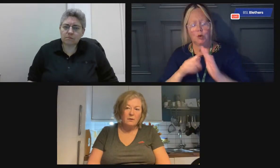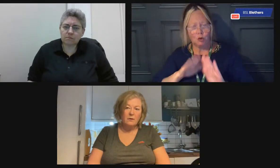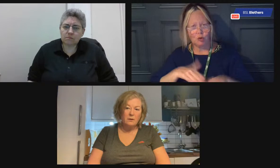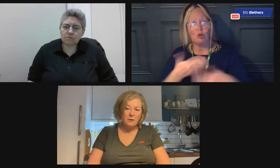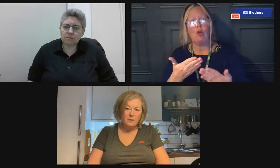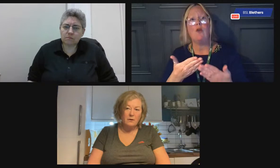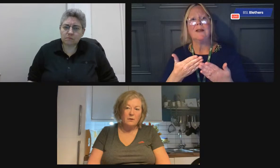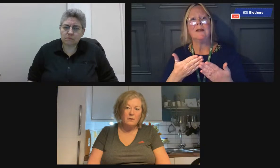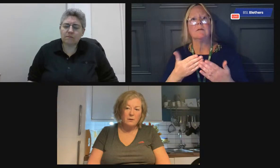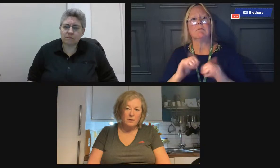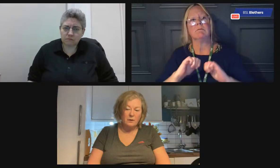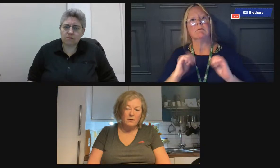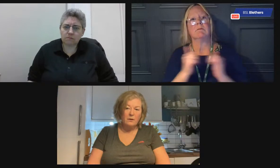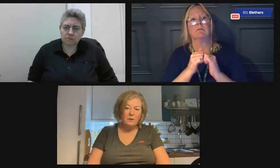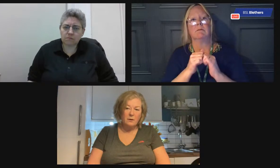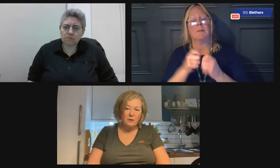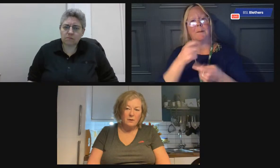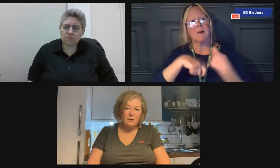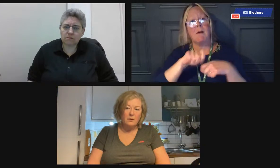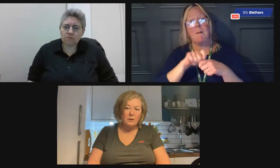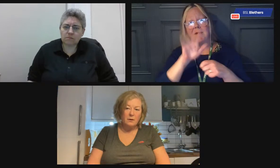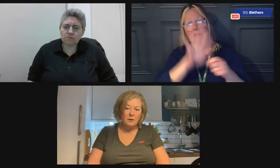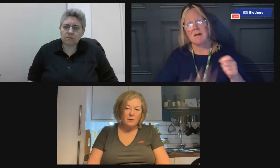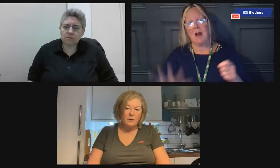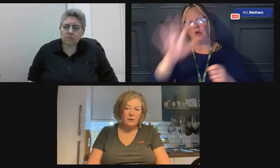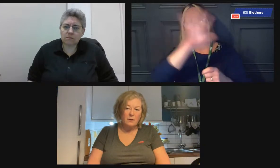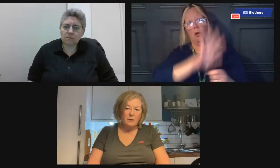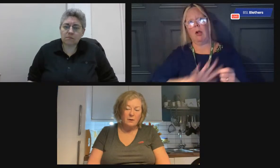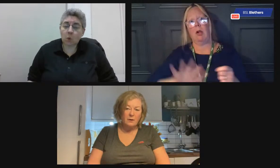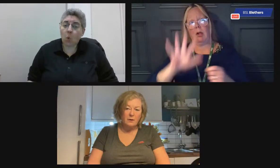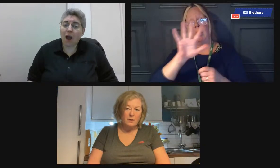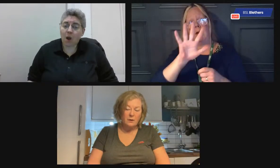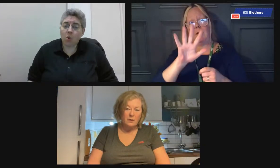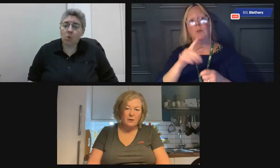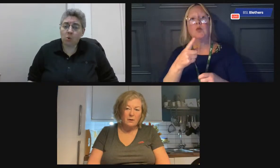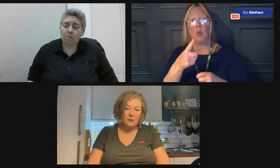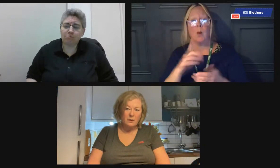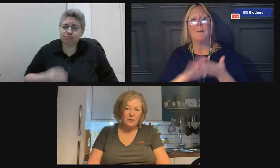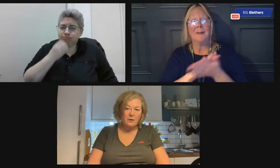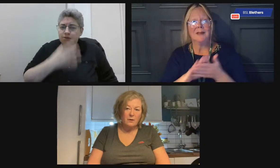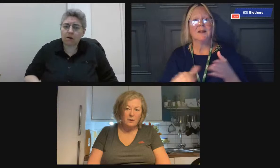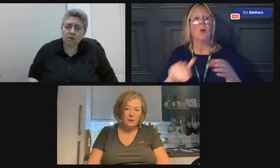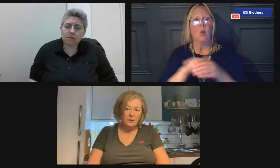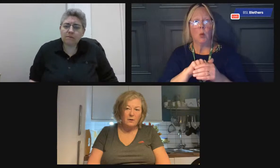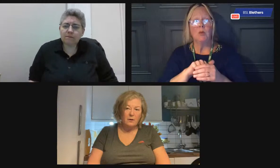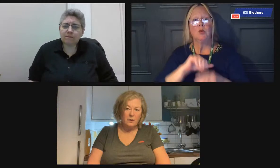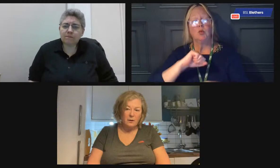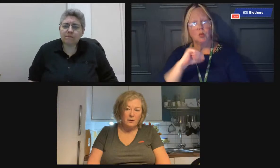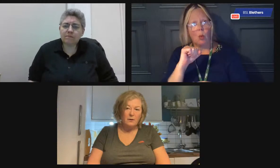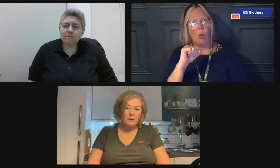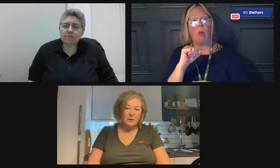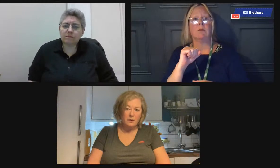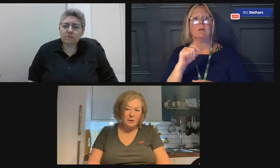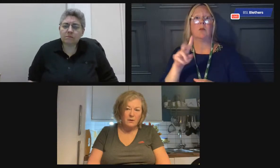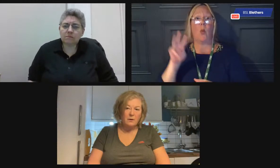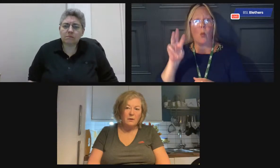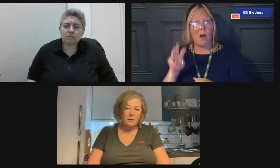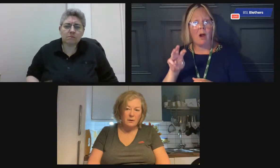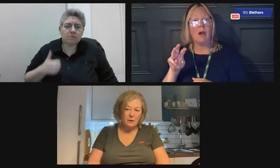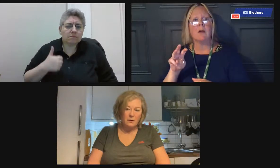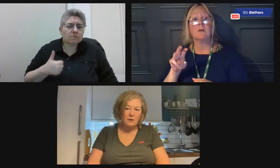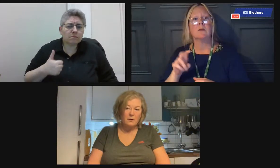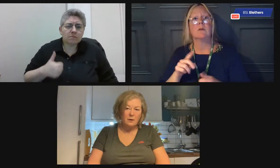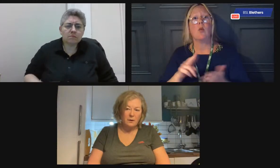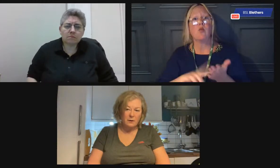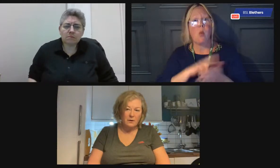2021, 2 years ago, MacMillan realised the importance of this service and have agreed to roll it out nationally.